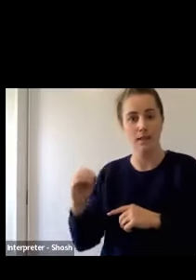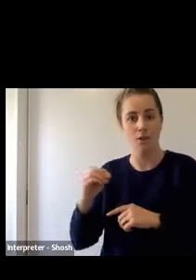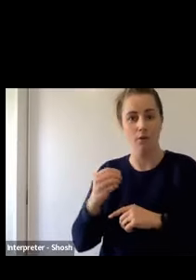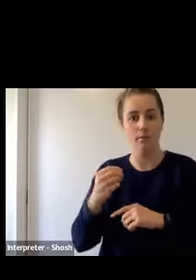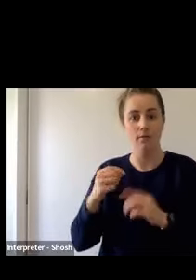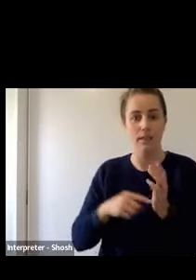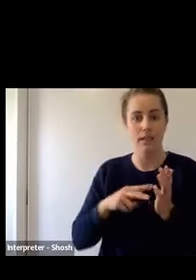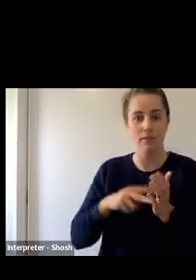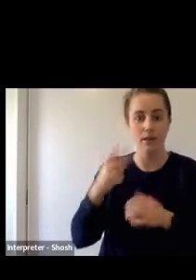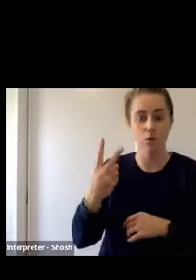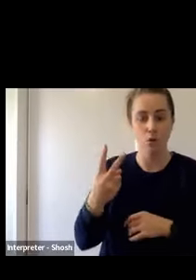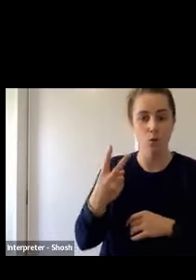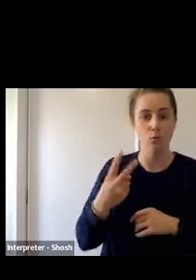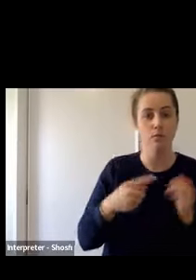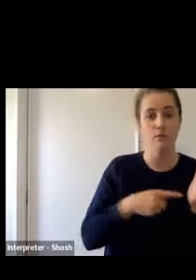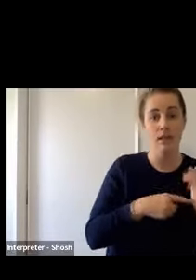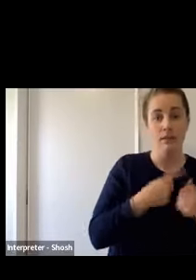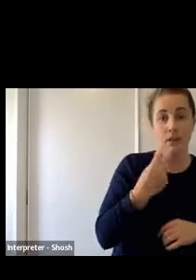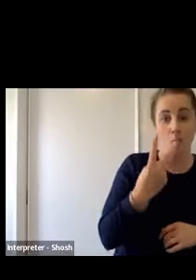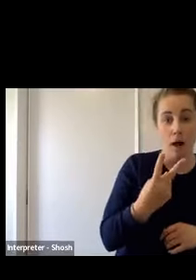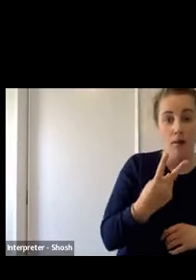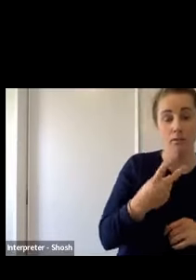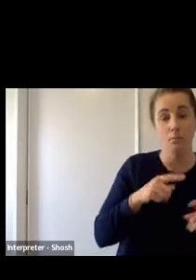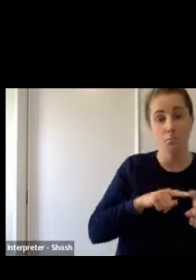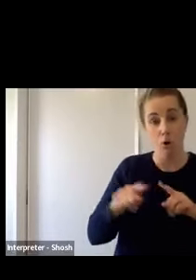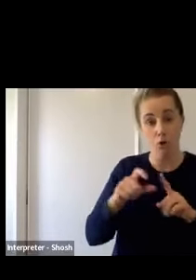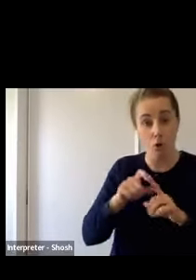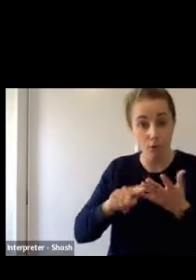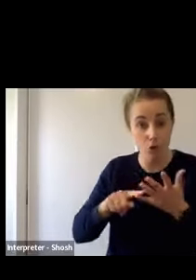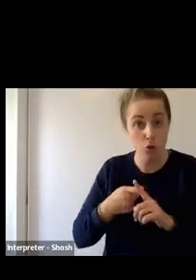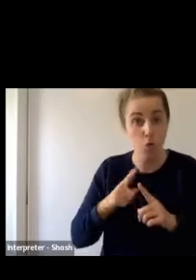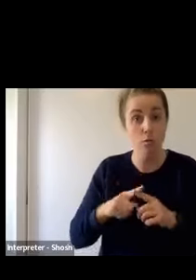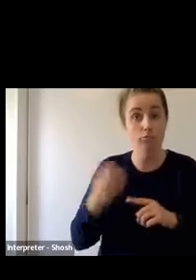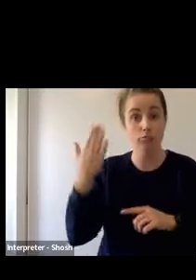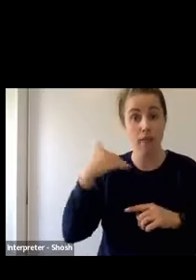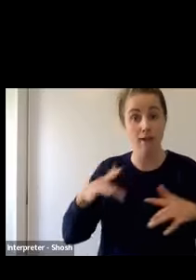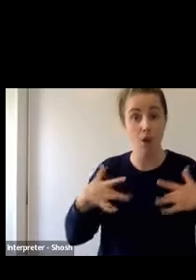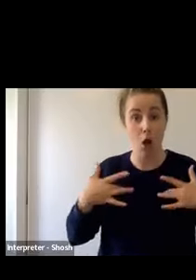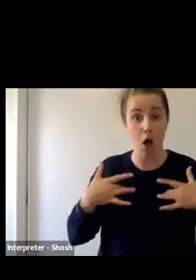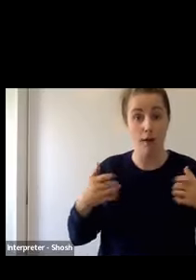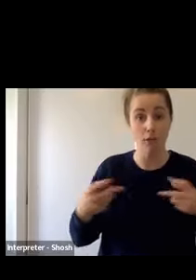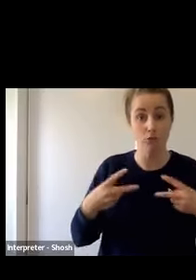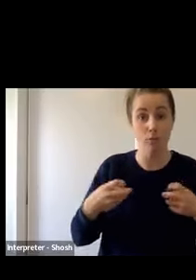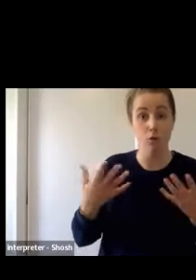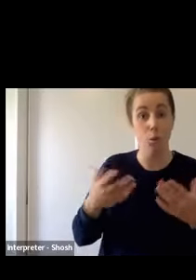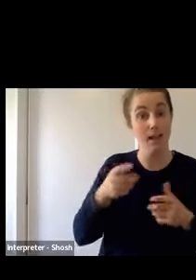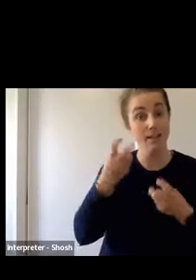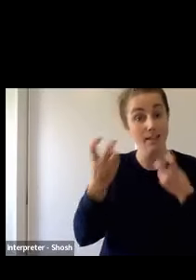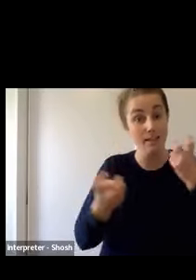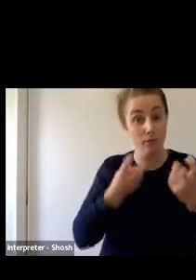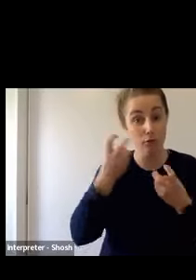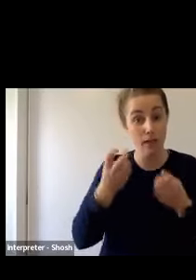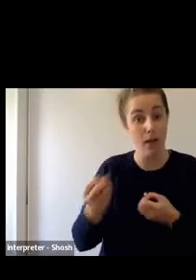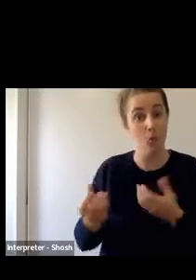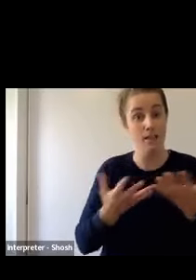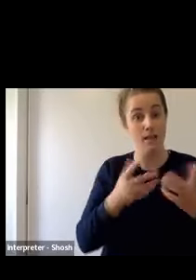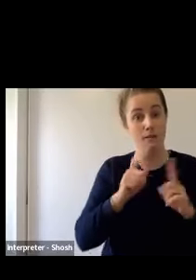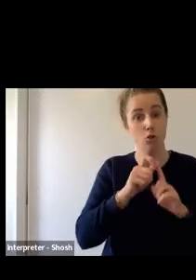100% of TVNZ1, the majority of Duke. We recently launched live captions and audio description on Discovery, and we deliver to